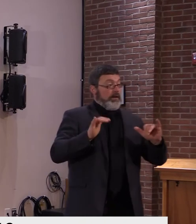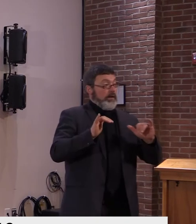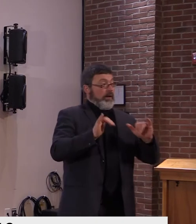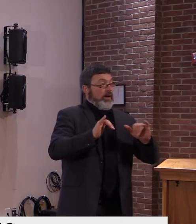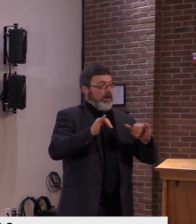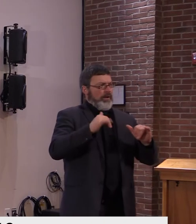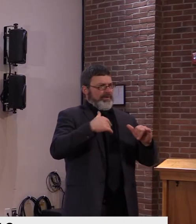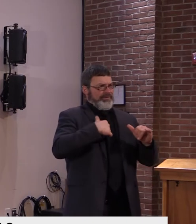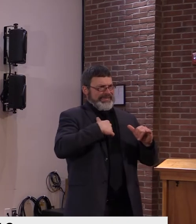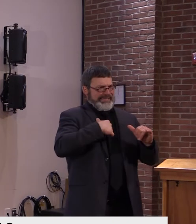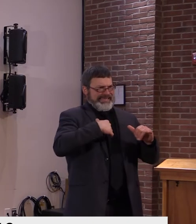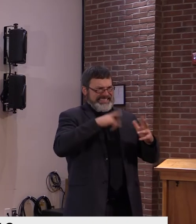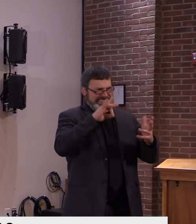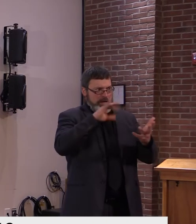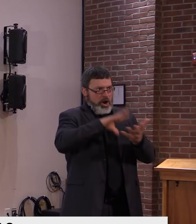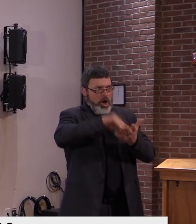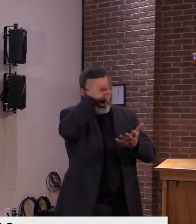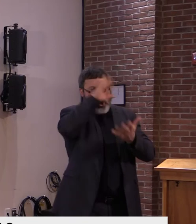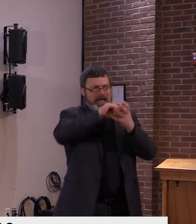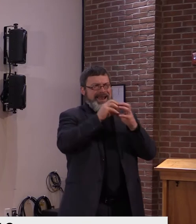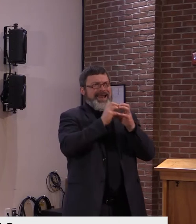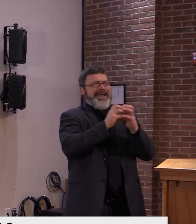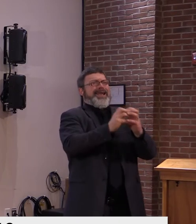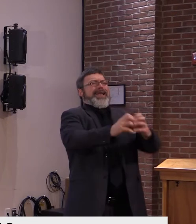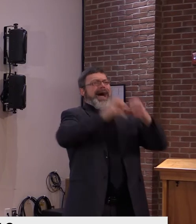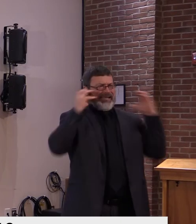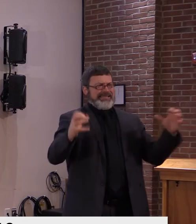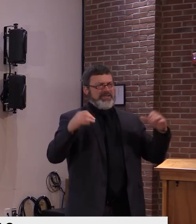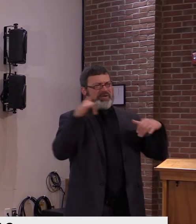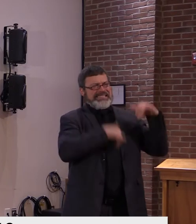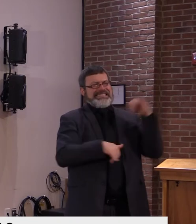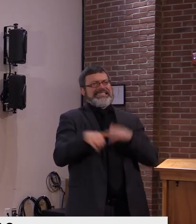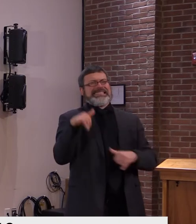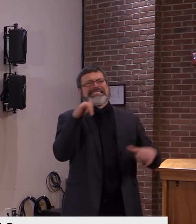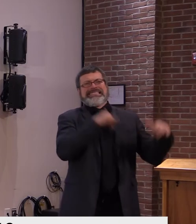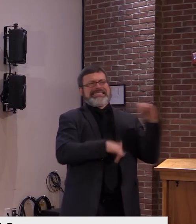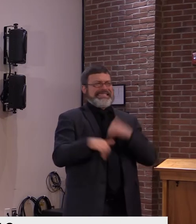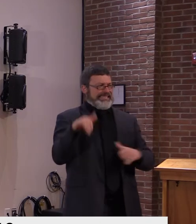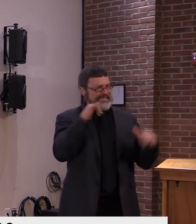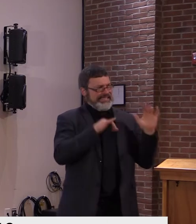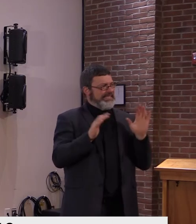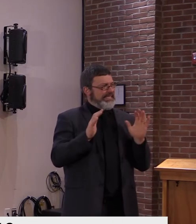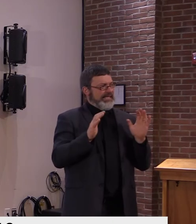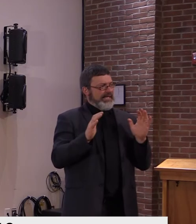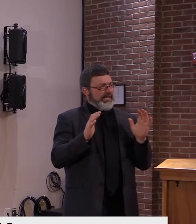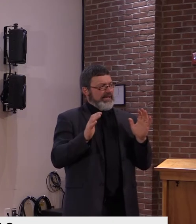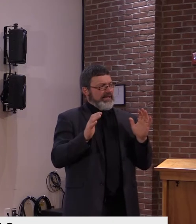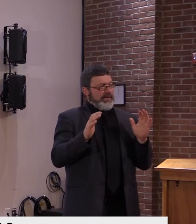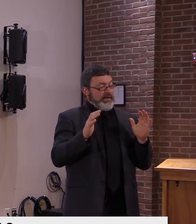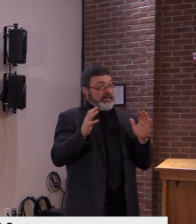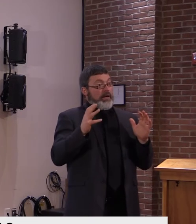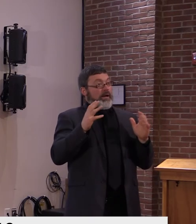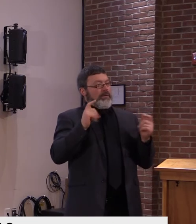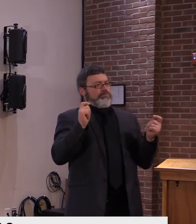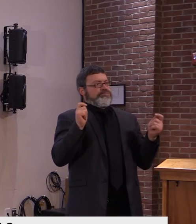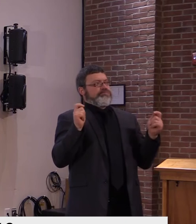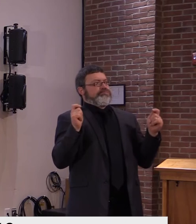Abundant lessons, which we've actually had in implementation and practice for 6 months